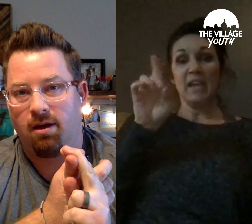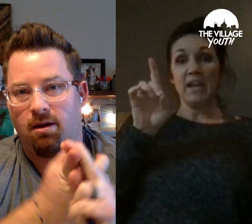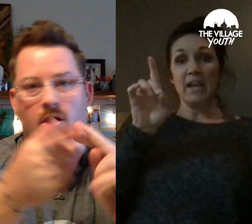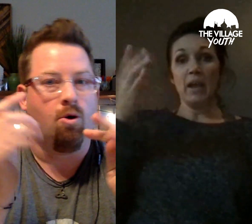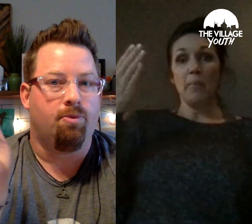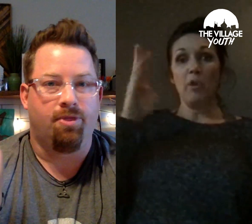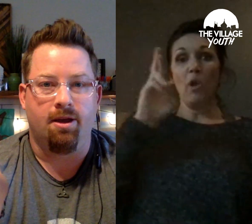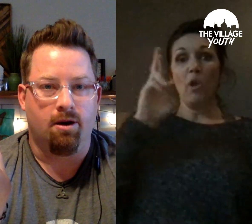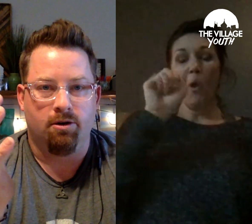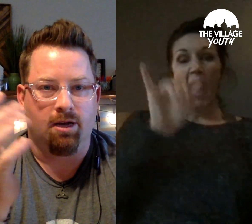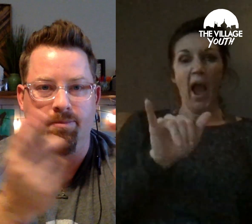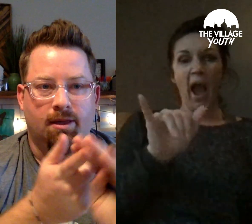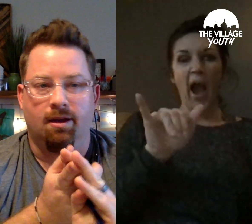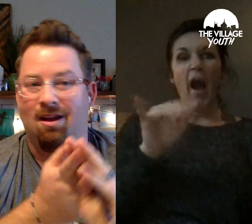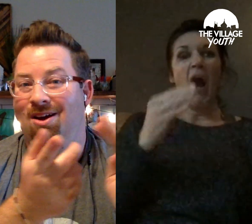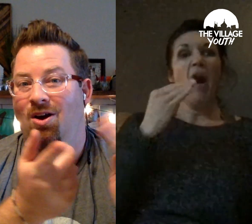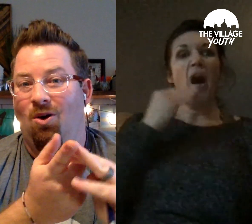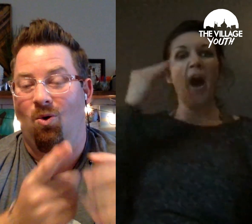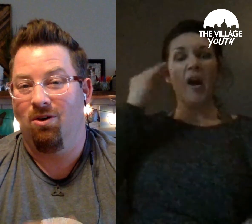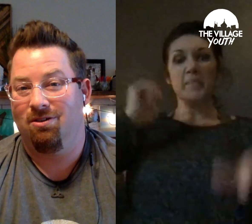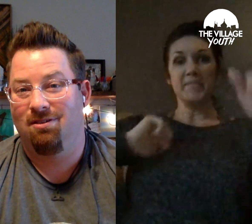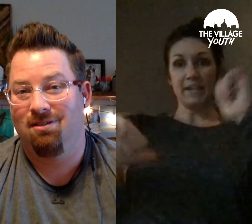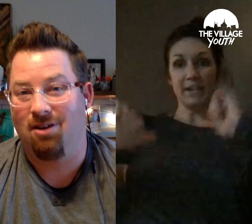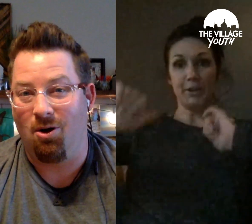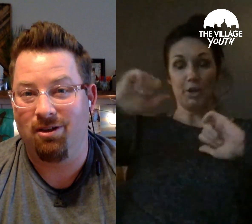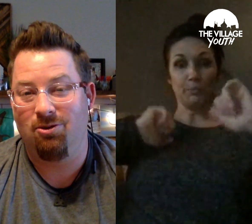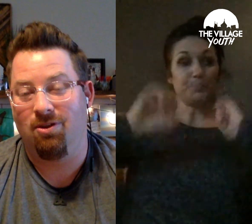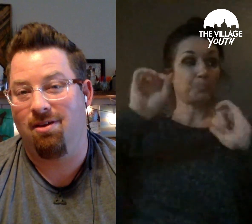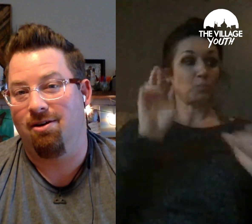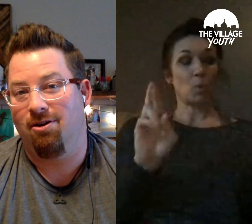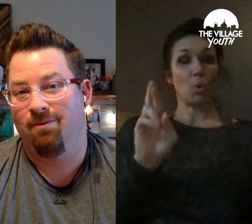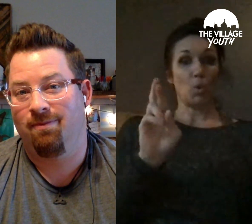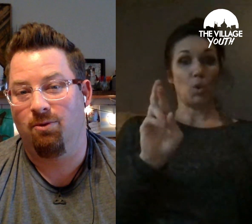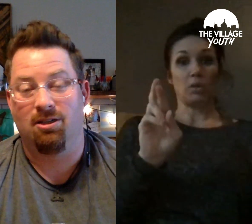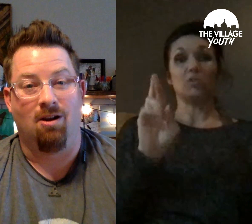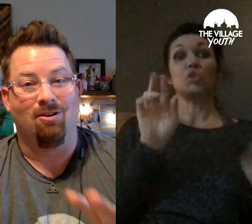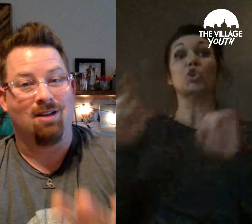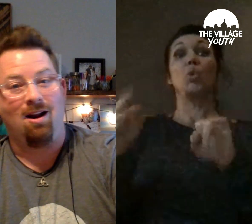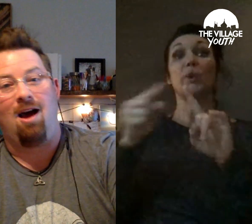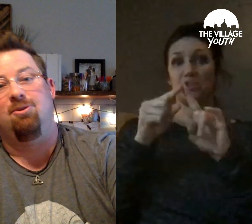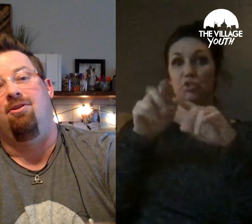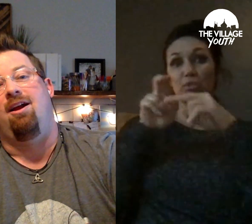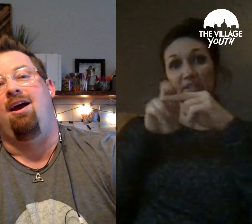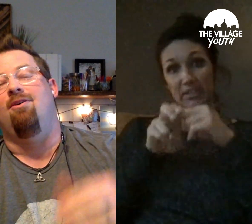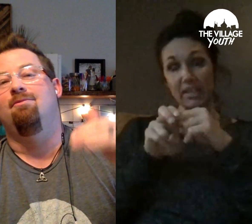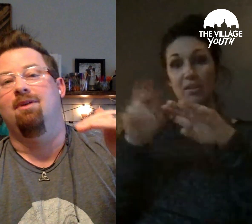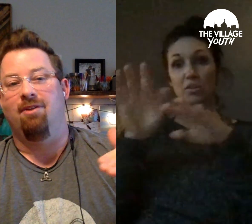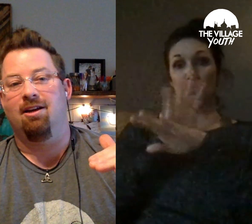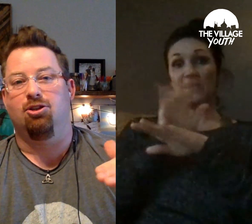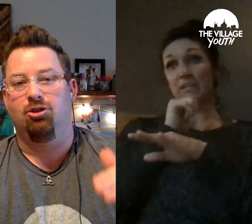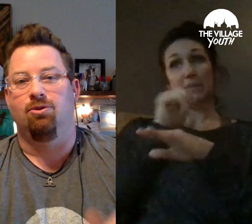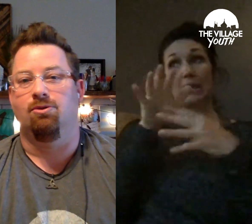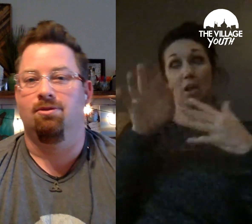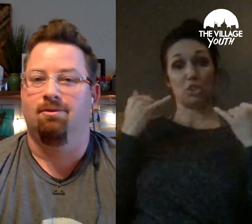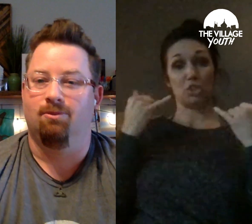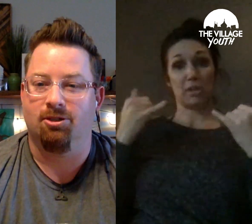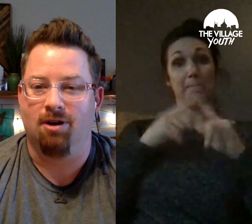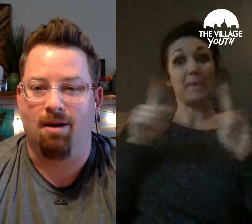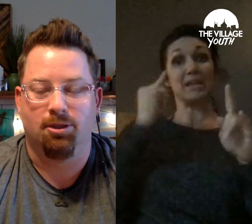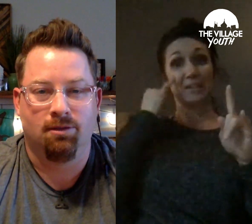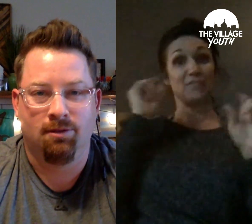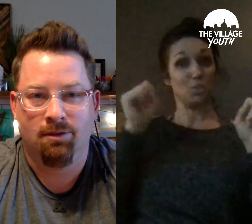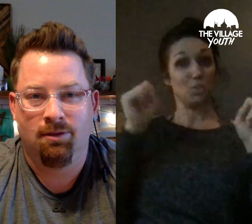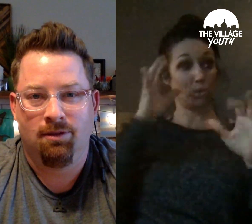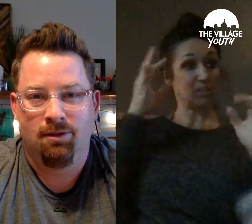with like home theater type thing, or going to a theater, which I know is not an option right now, but if you get to choose, what's